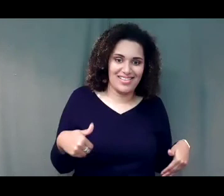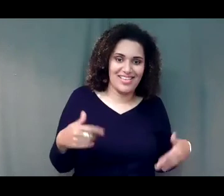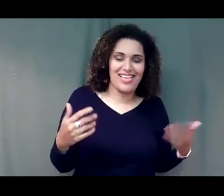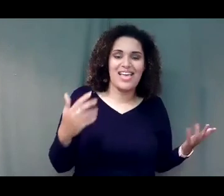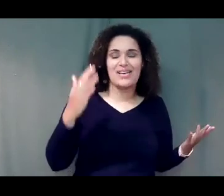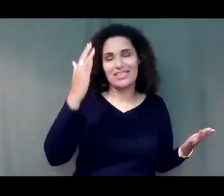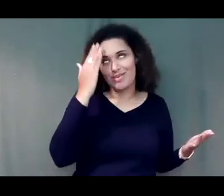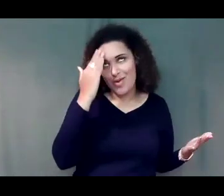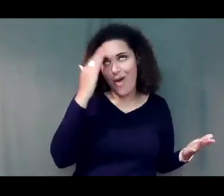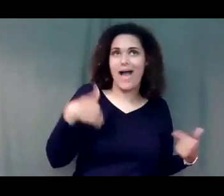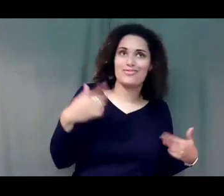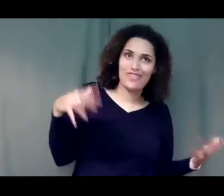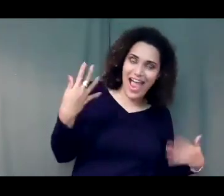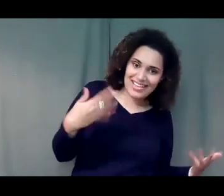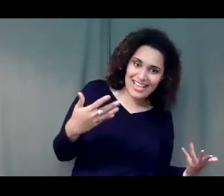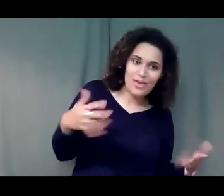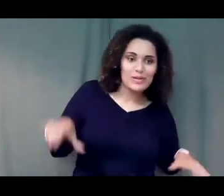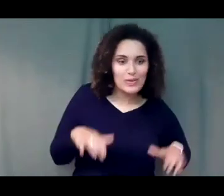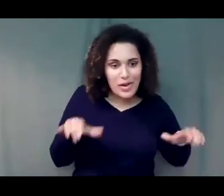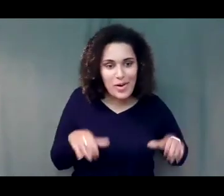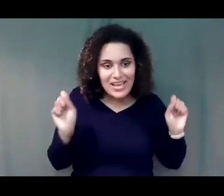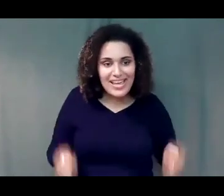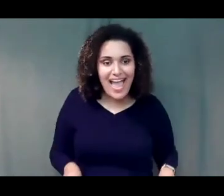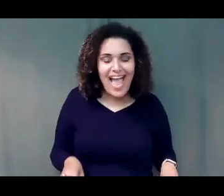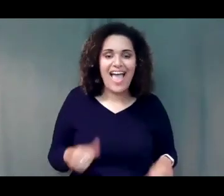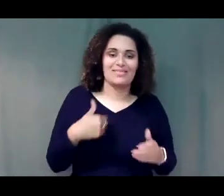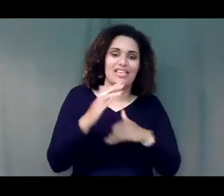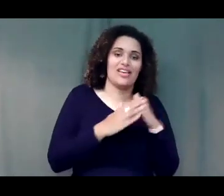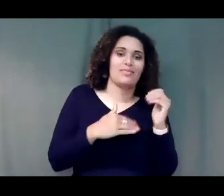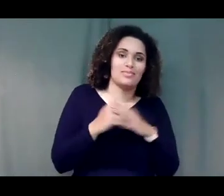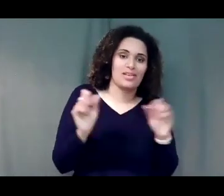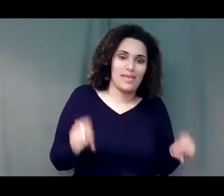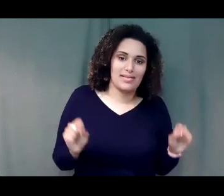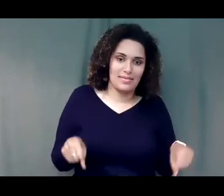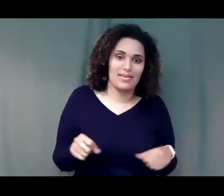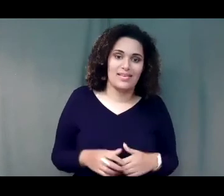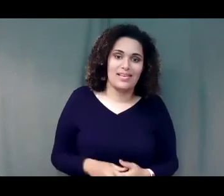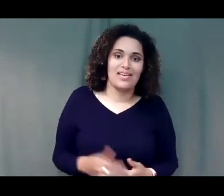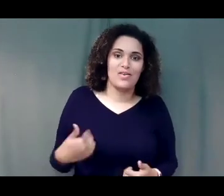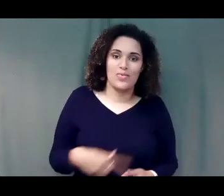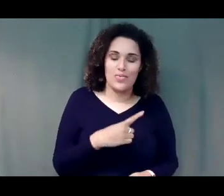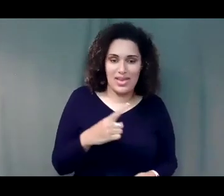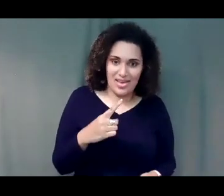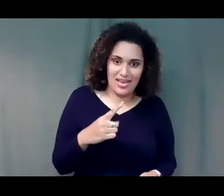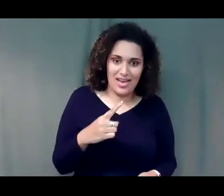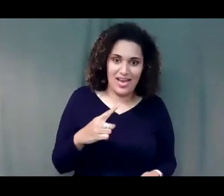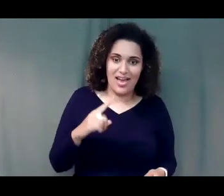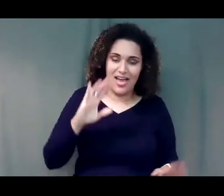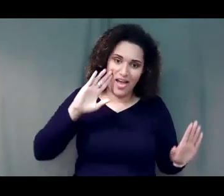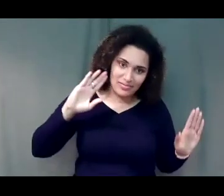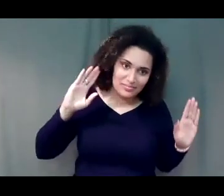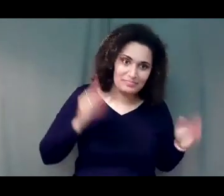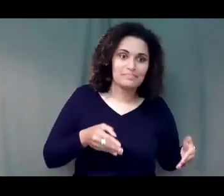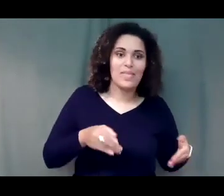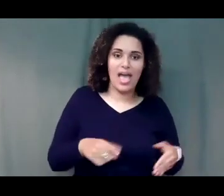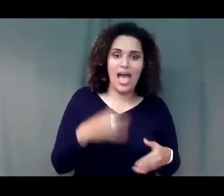crazy. So we're doing what we can to make it as comfortable as you can. We are committed to just only outside still, because